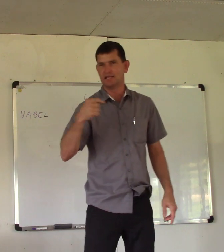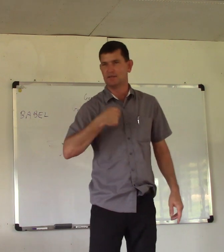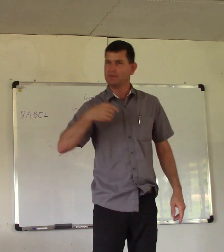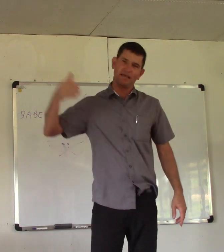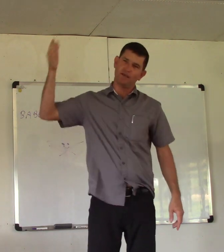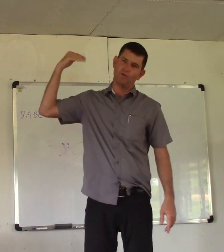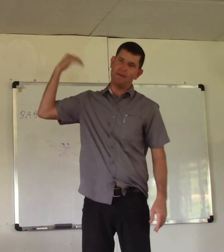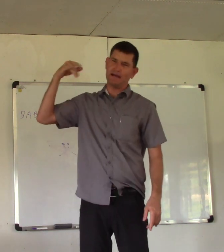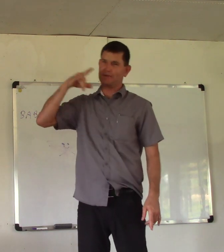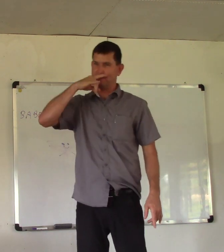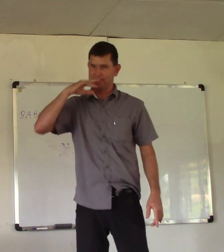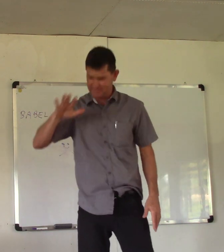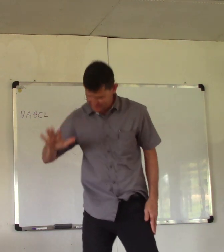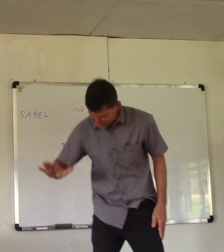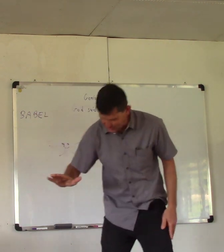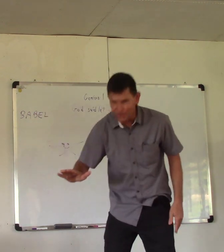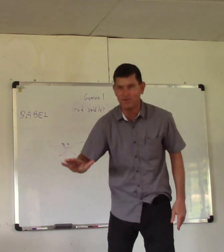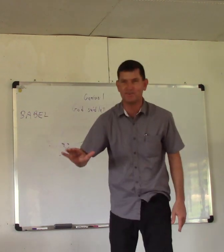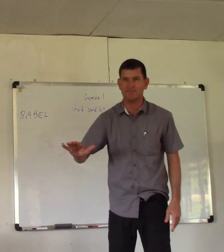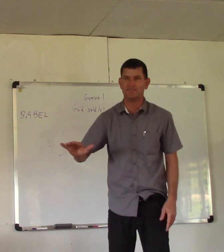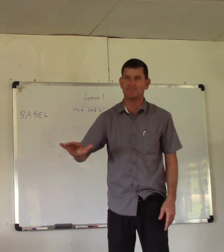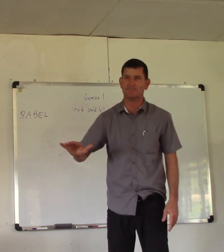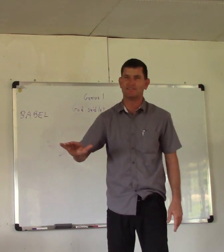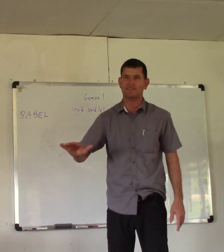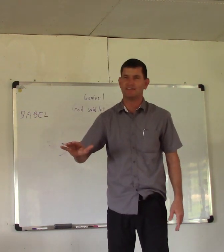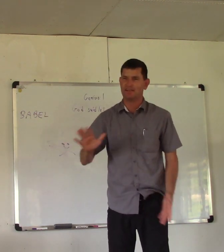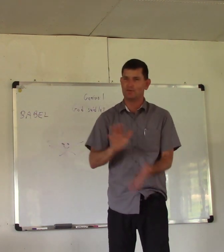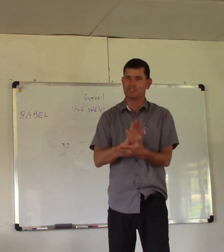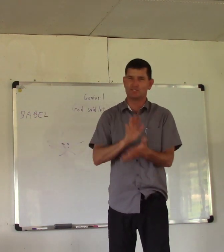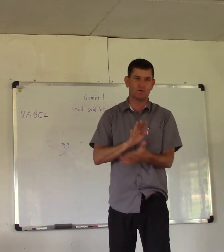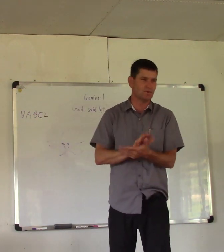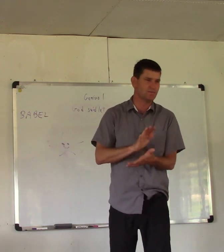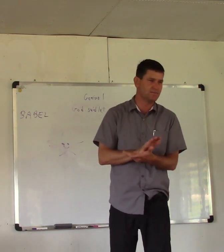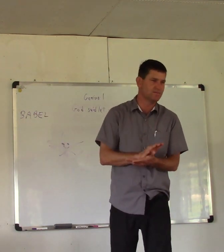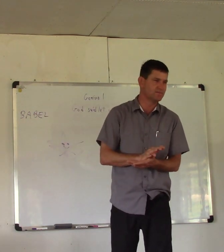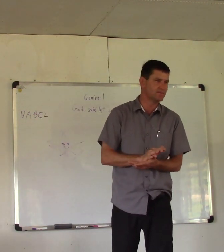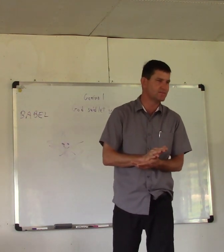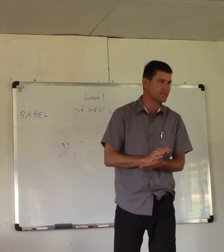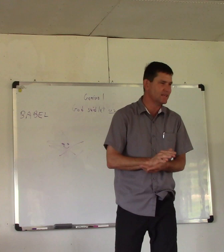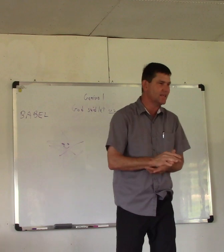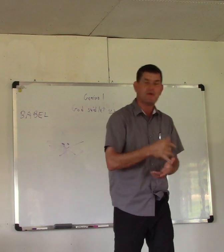Me, way back when I was small. Going to school. Me,